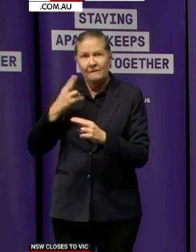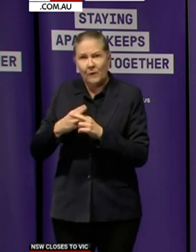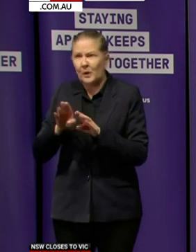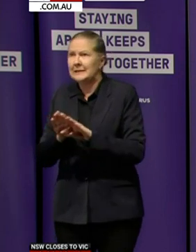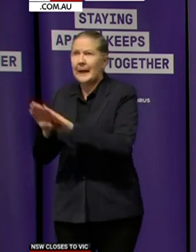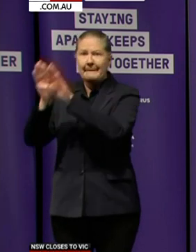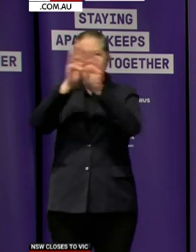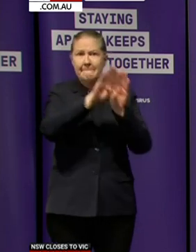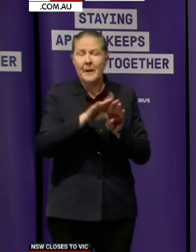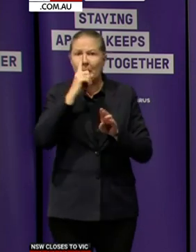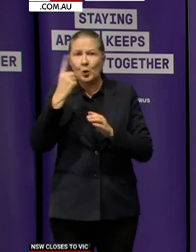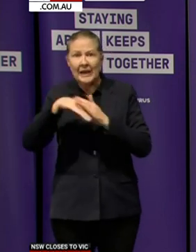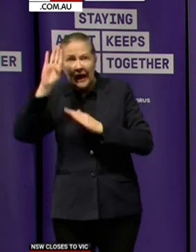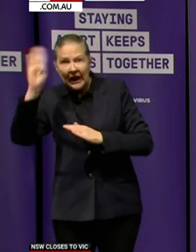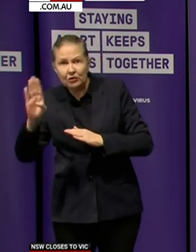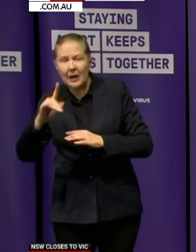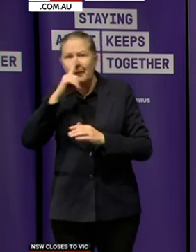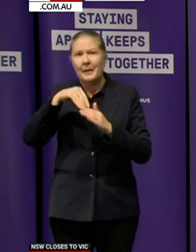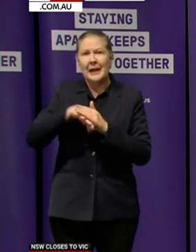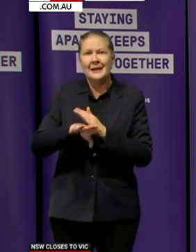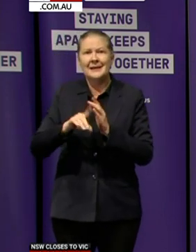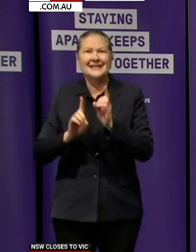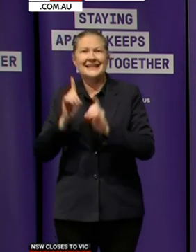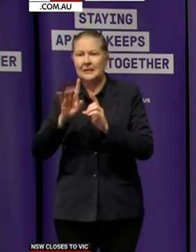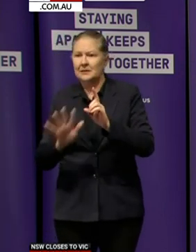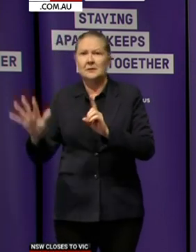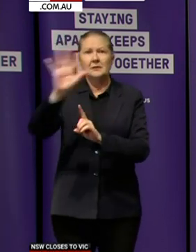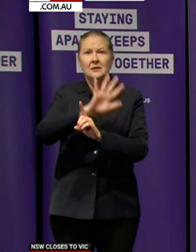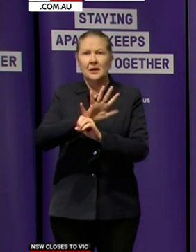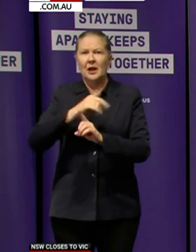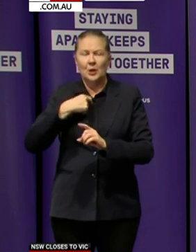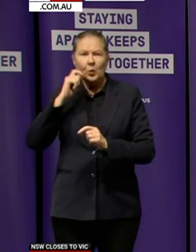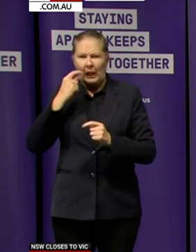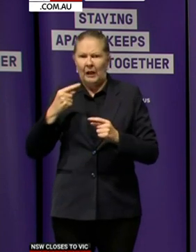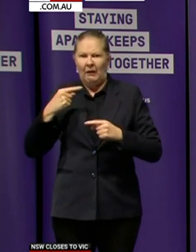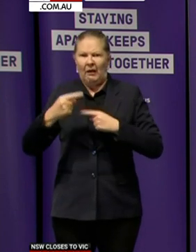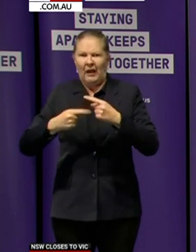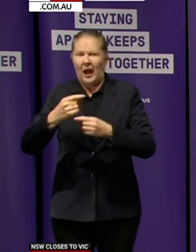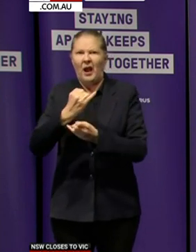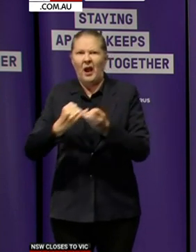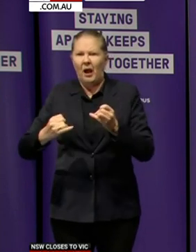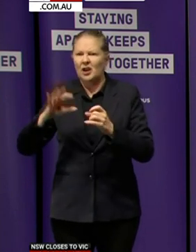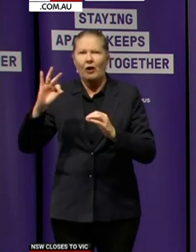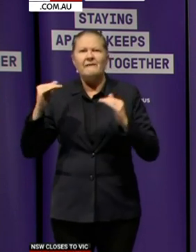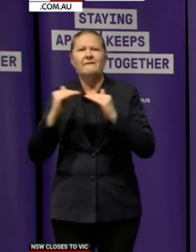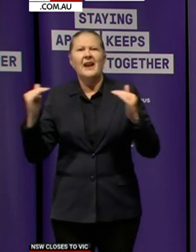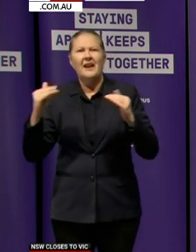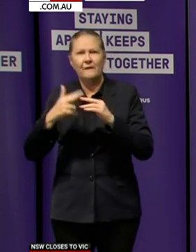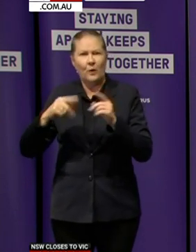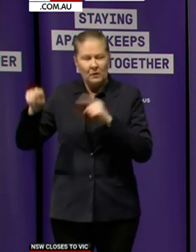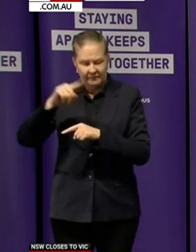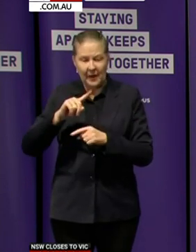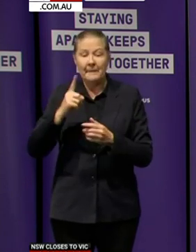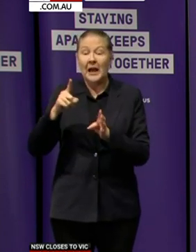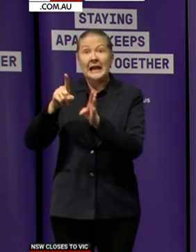Metro, and having 2 very different settings I think would potentially cause us some issues there. In addition to those Year 11 and